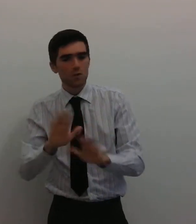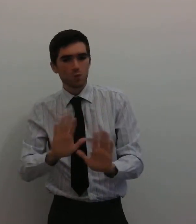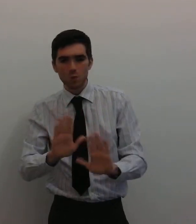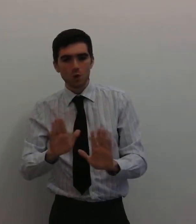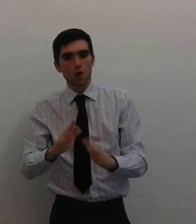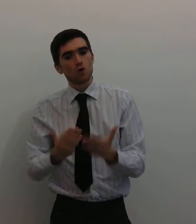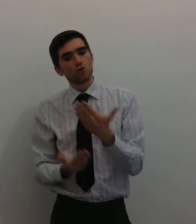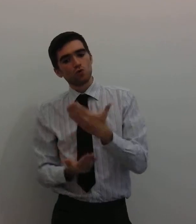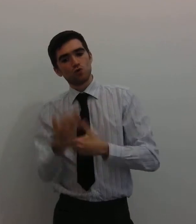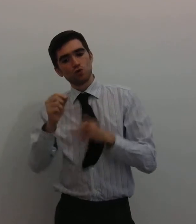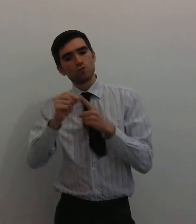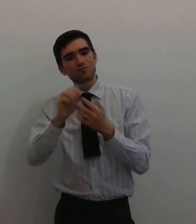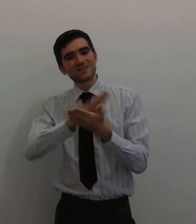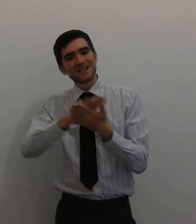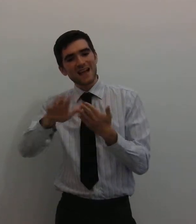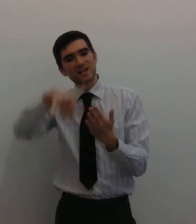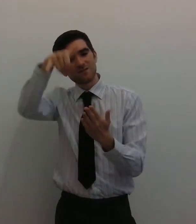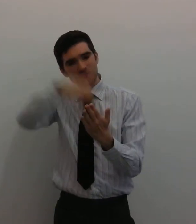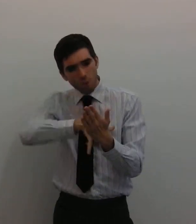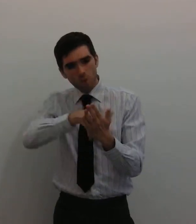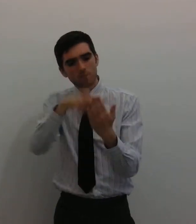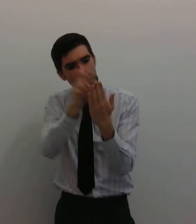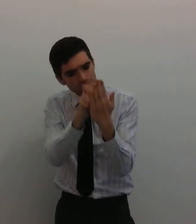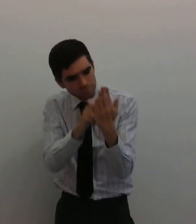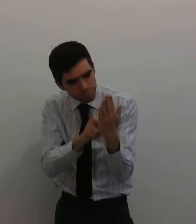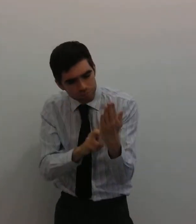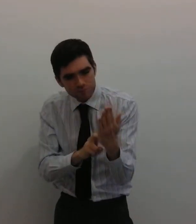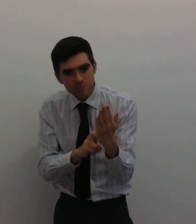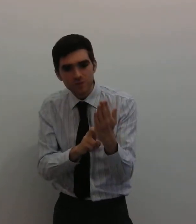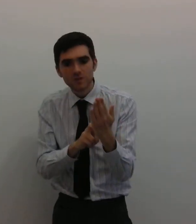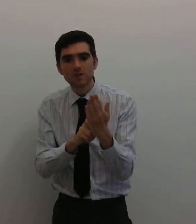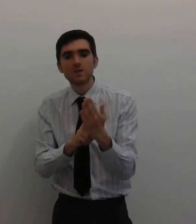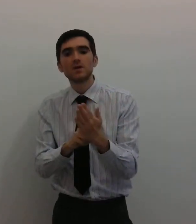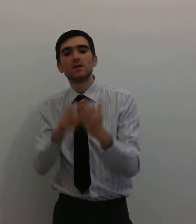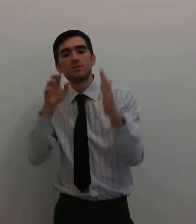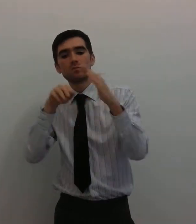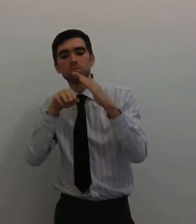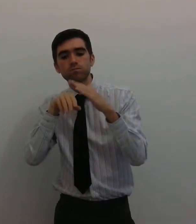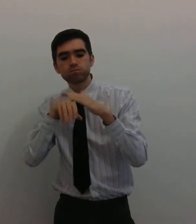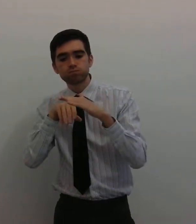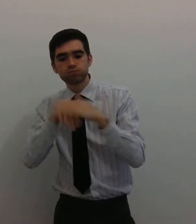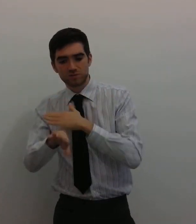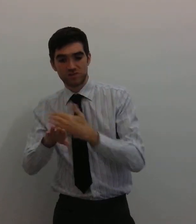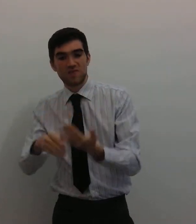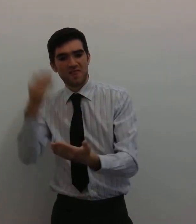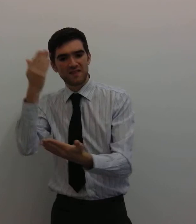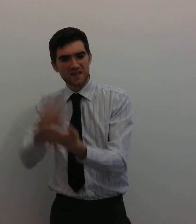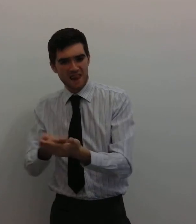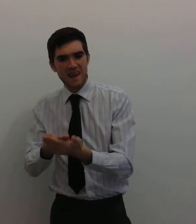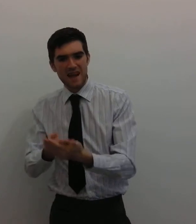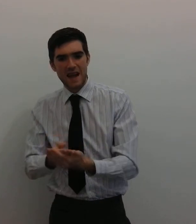new Precedent H form, get it agreed by the claimant's solicitors and the court.